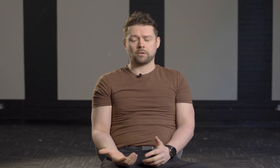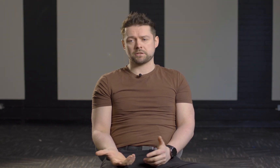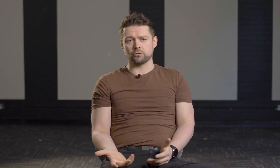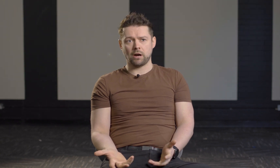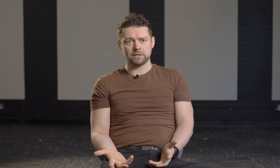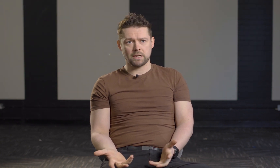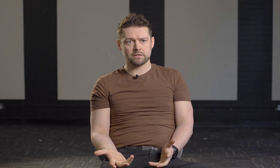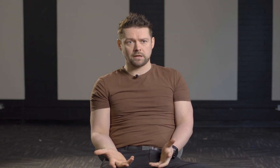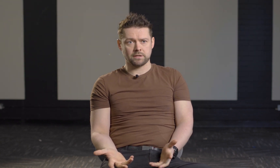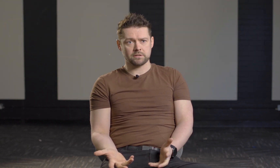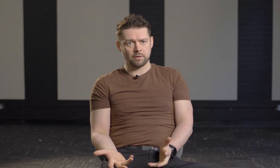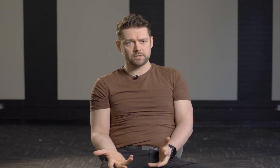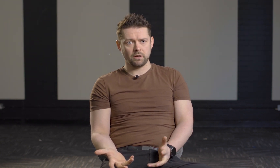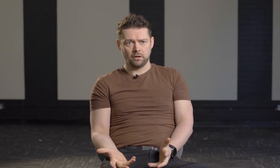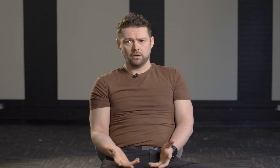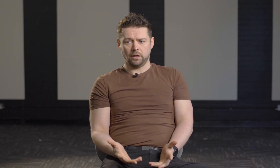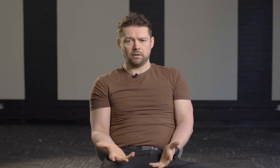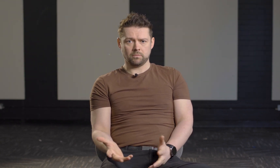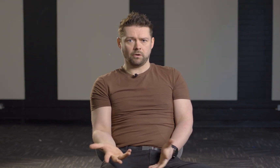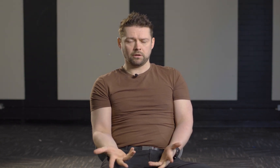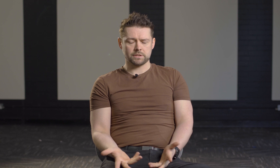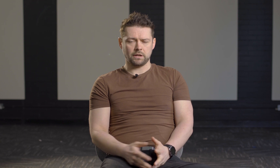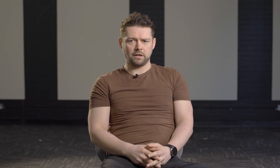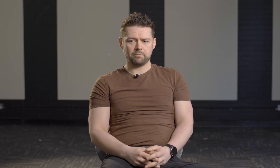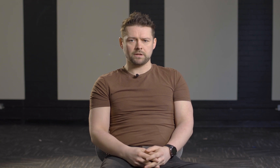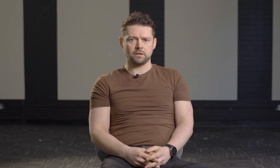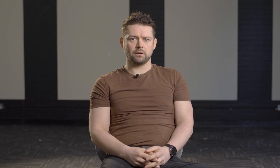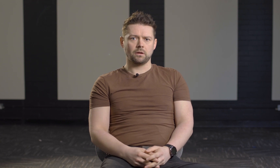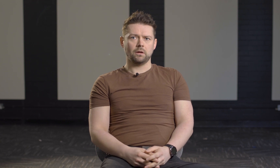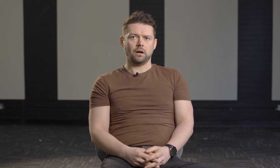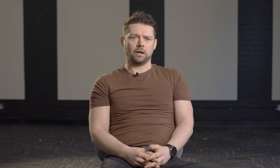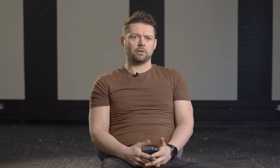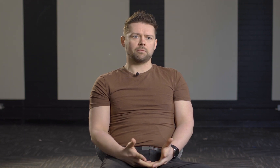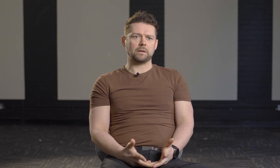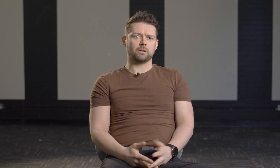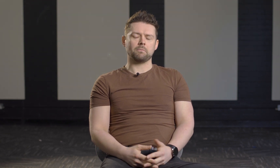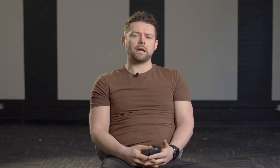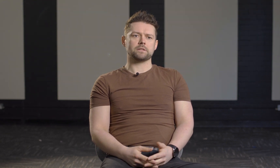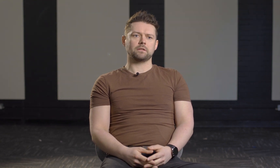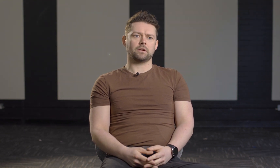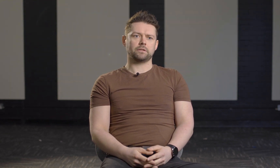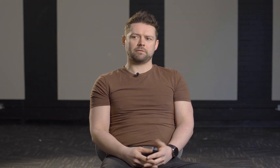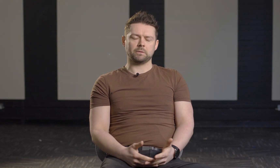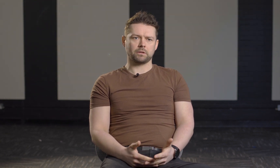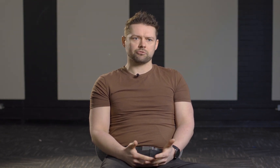practical driving tests as an interpreter, going alongside a deaf person, and a lot of people are amazed that deaf people can